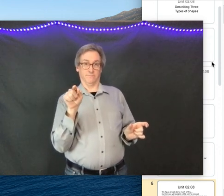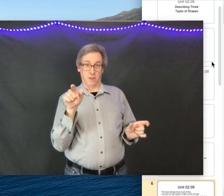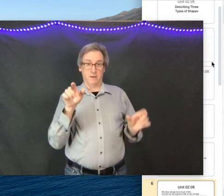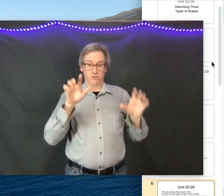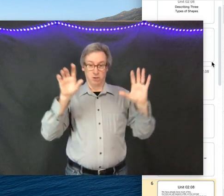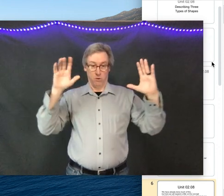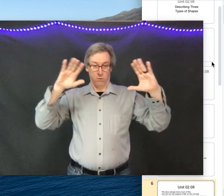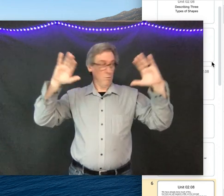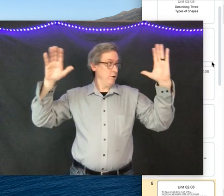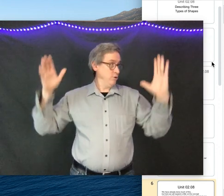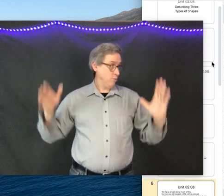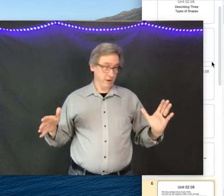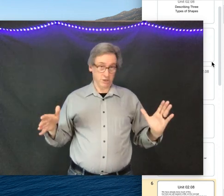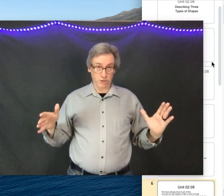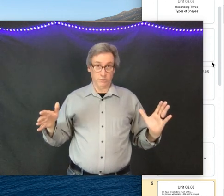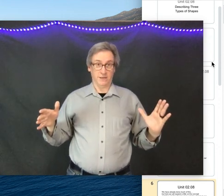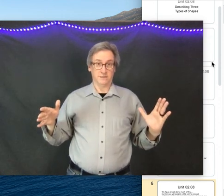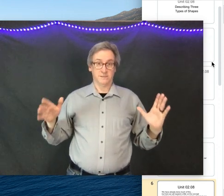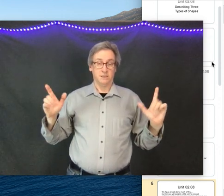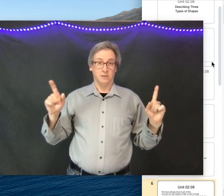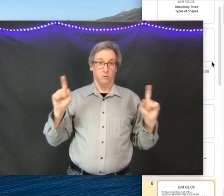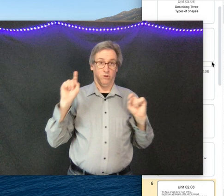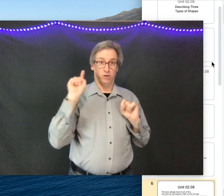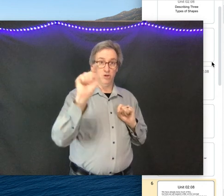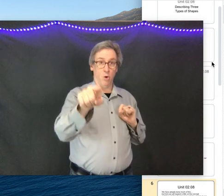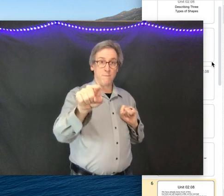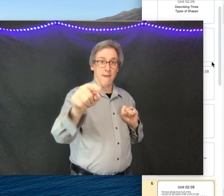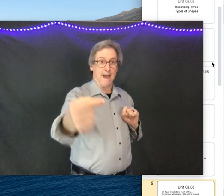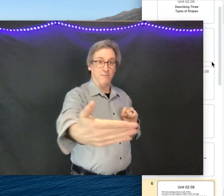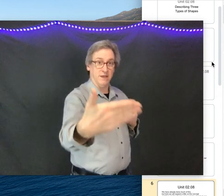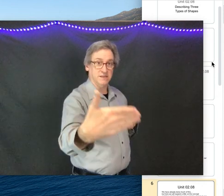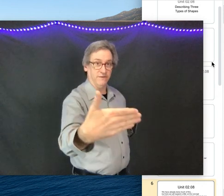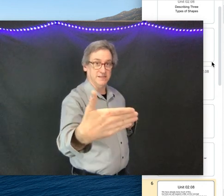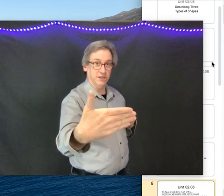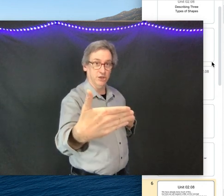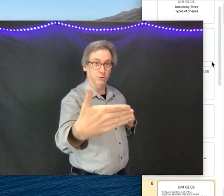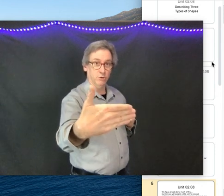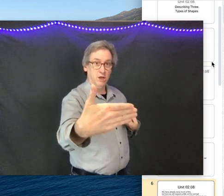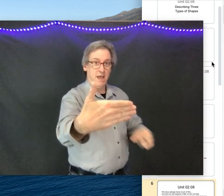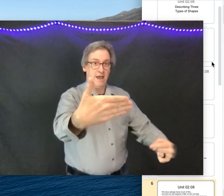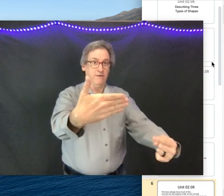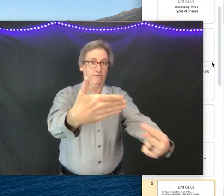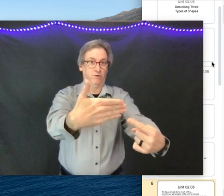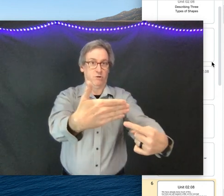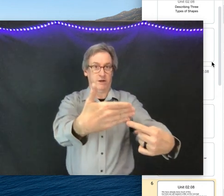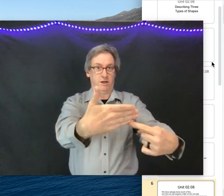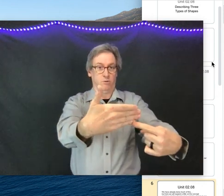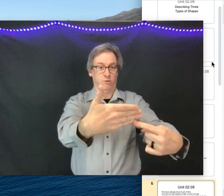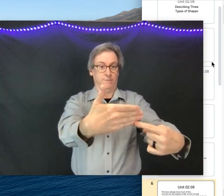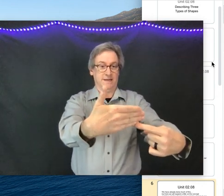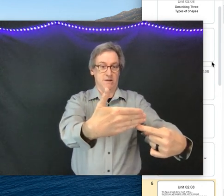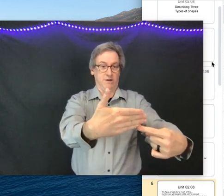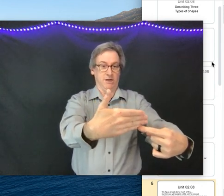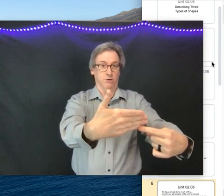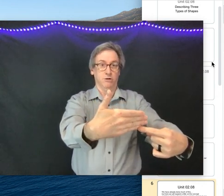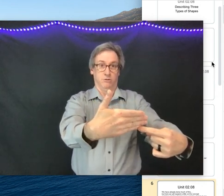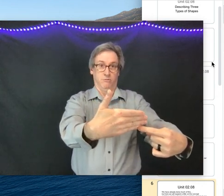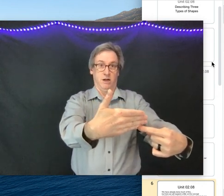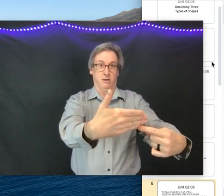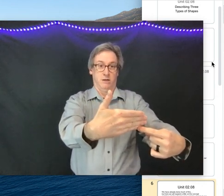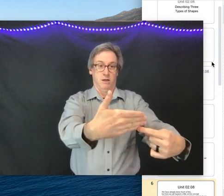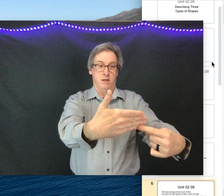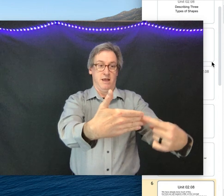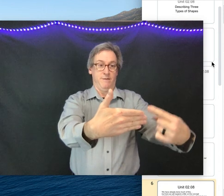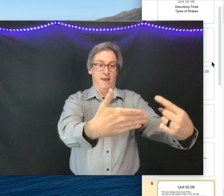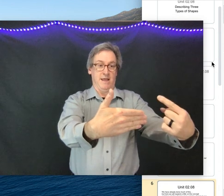right. So what you want to do is your map is facing you, and Florida would be down here,